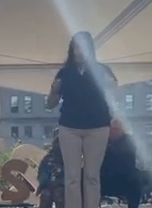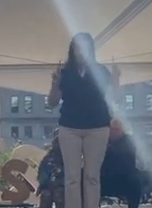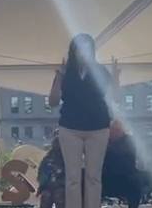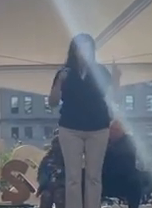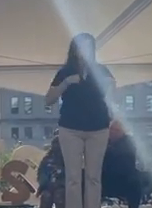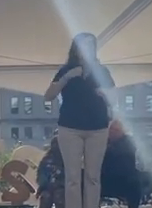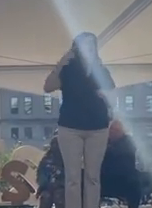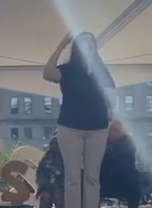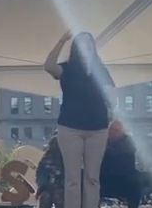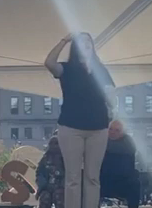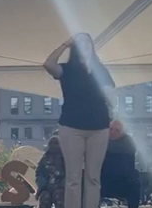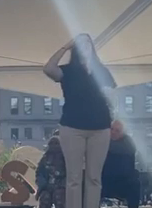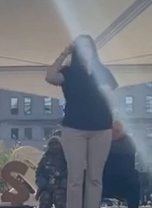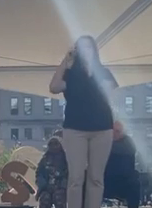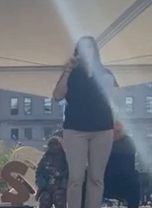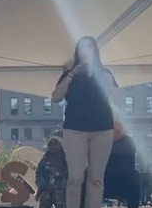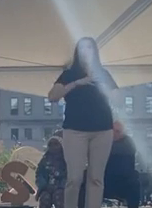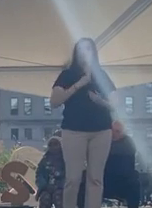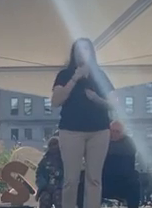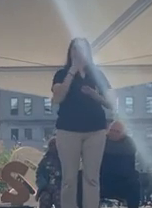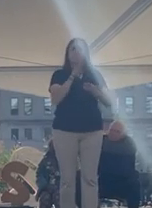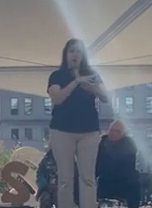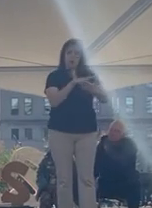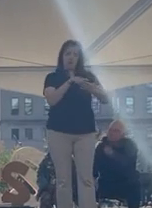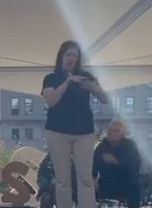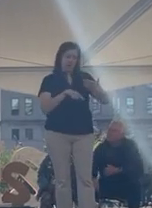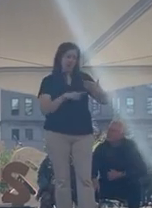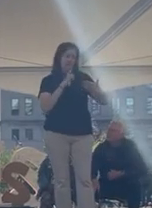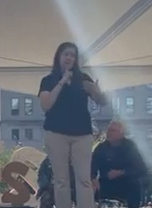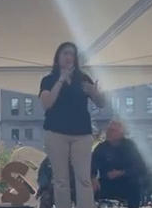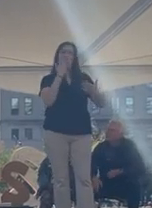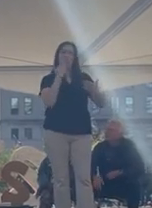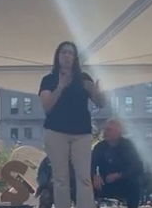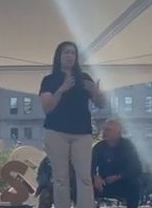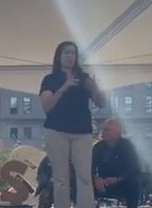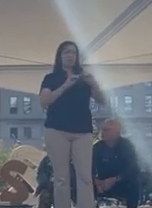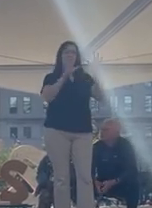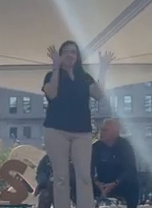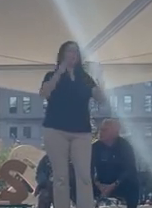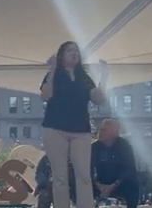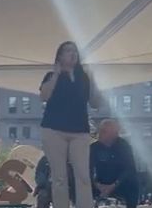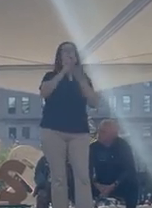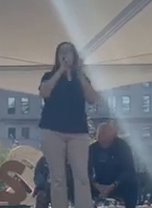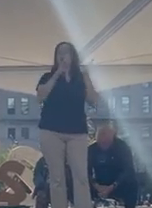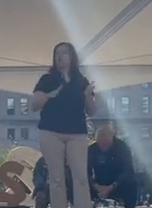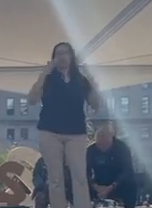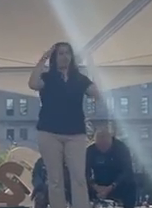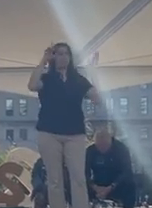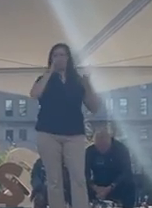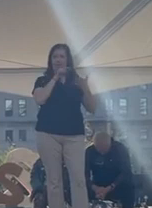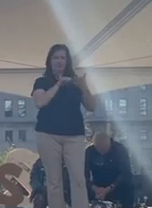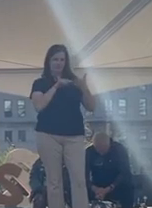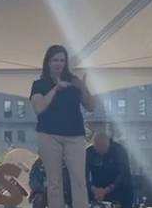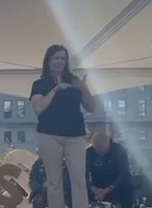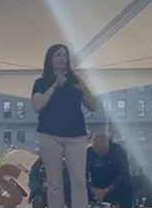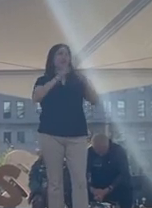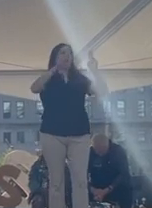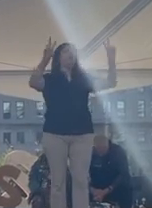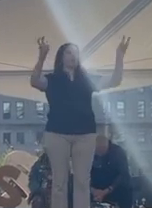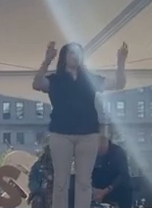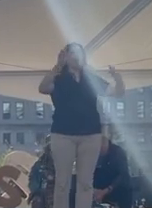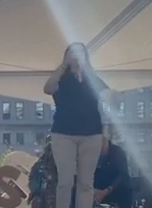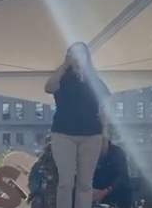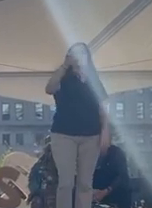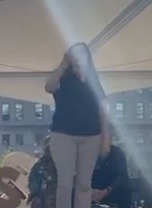I think it's best said in a poem that really has no author. It's an unknown author. It's called The